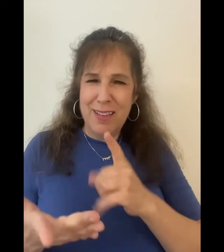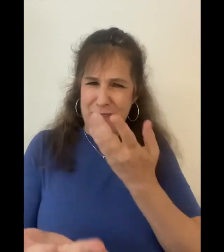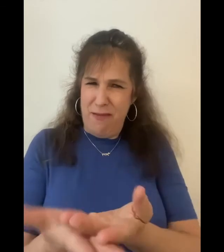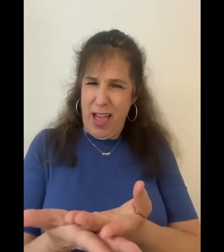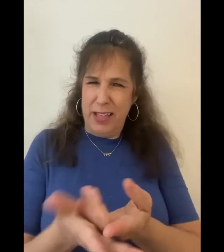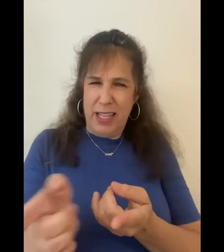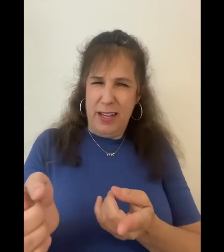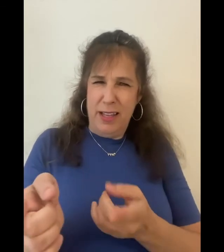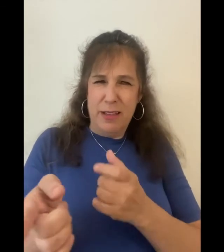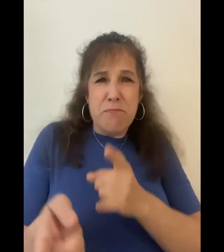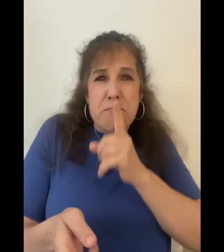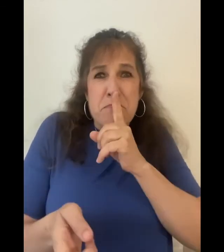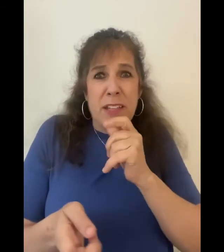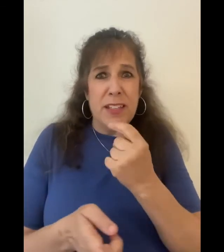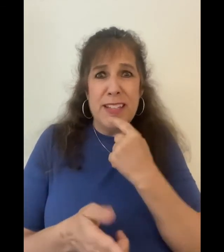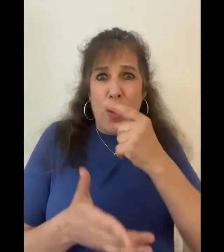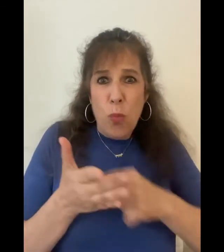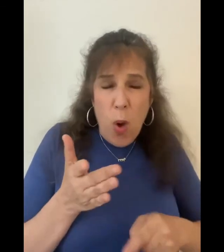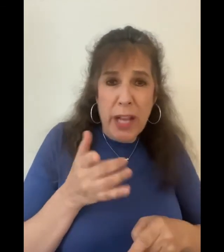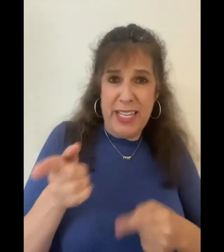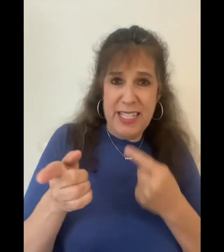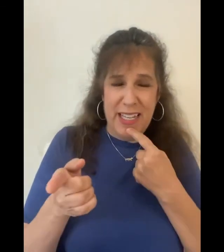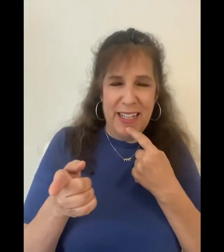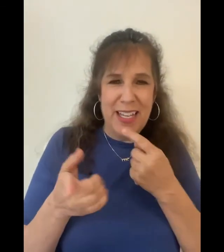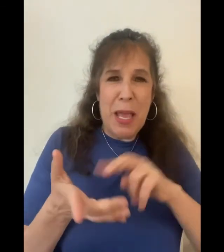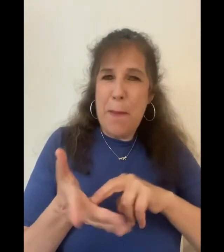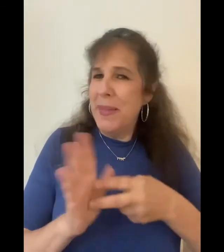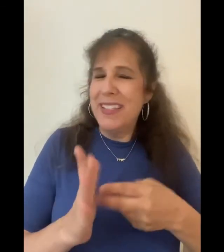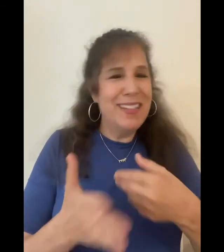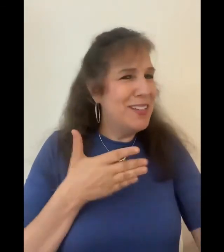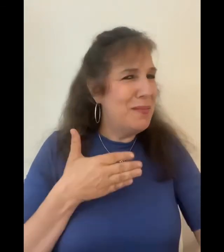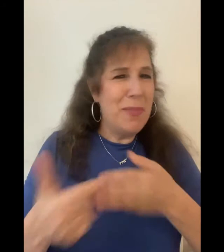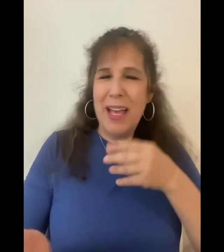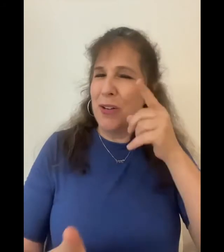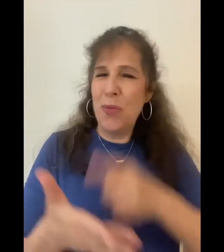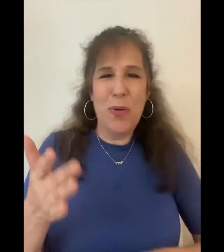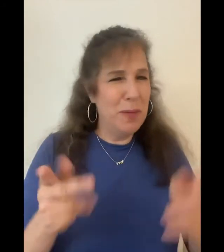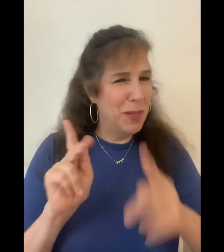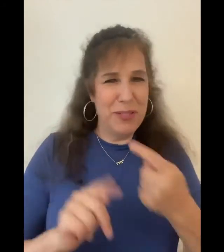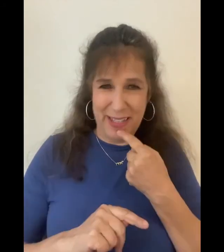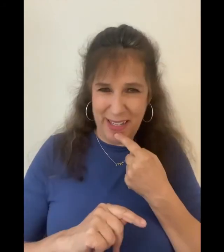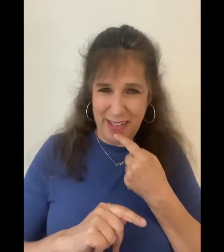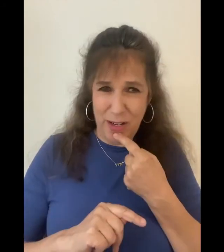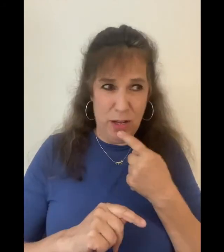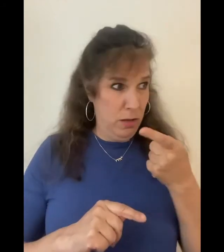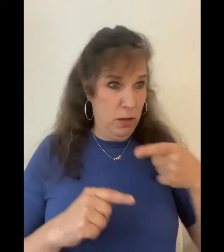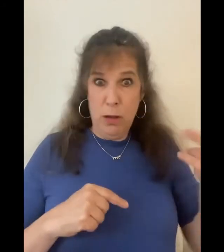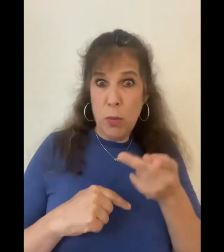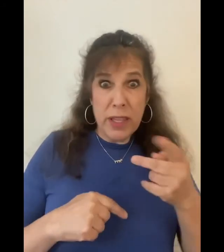it doesn't matter the reason that he would. What were they talking about? Was it an argument? How bad was it?